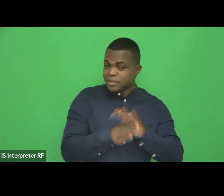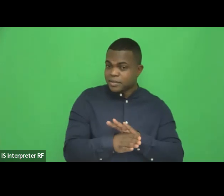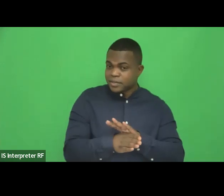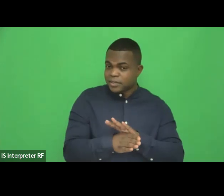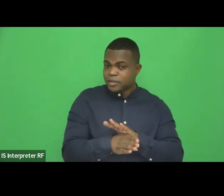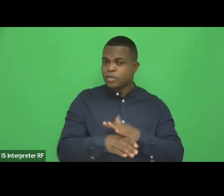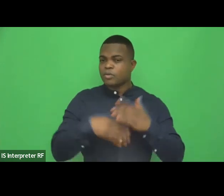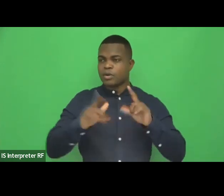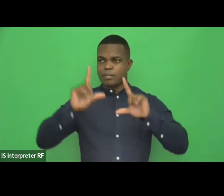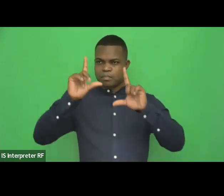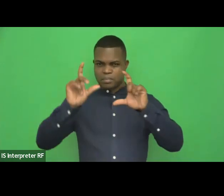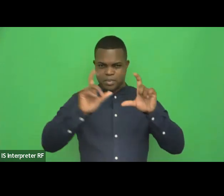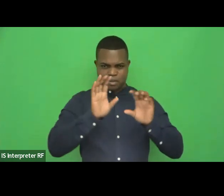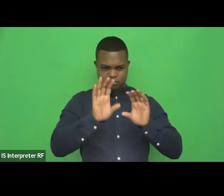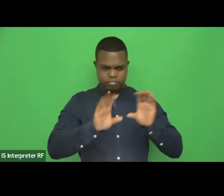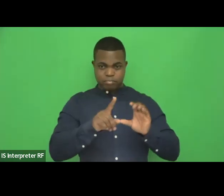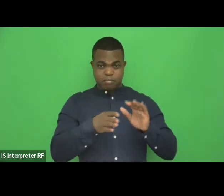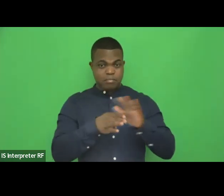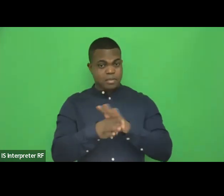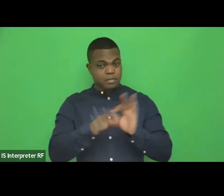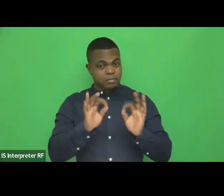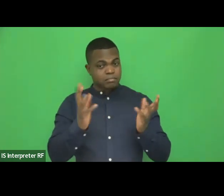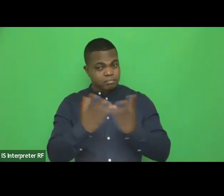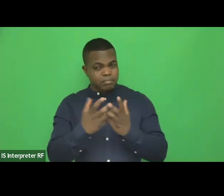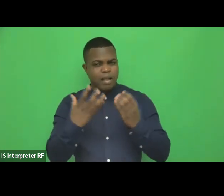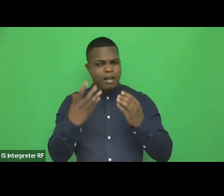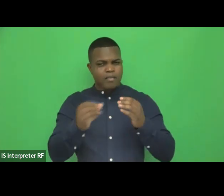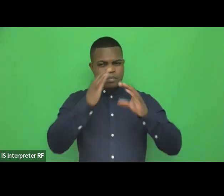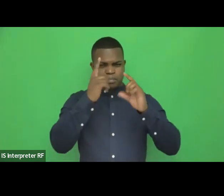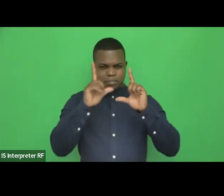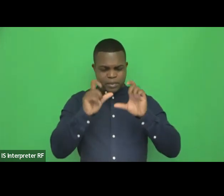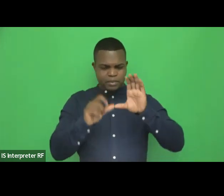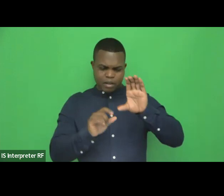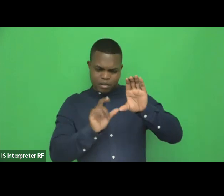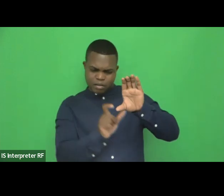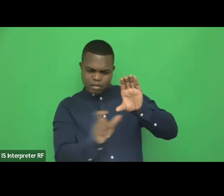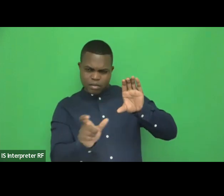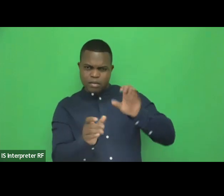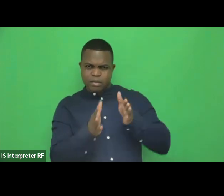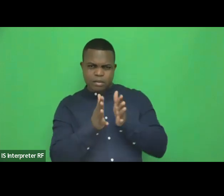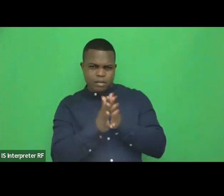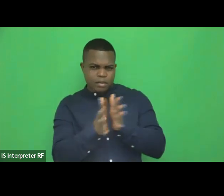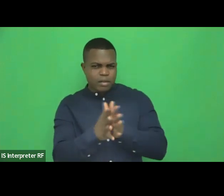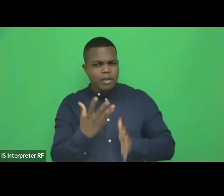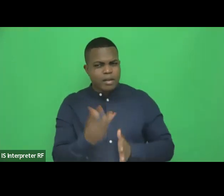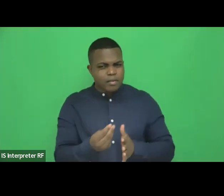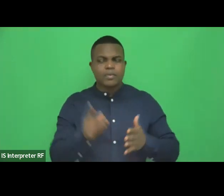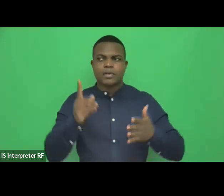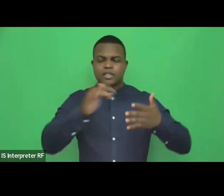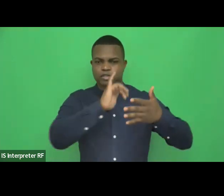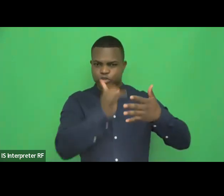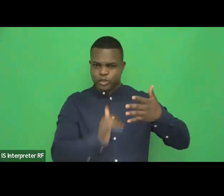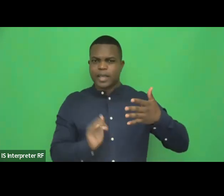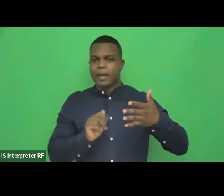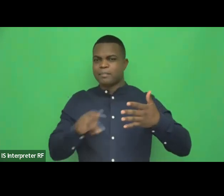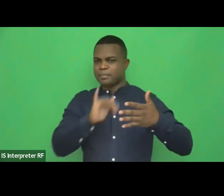for you to check that what you're doing is okay. We would also recommend that someone would check within a reading